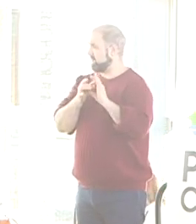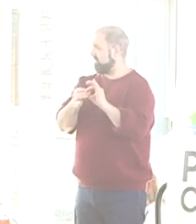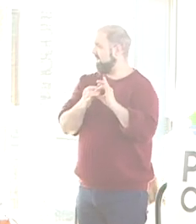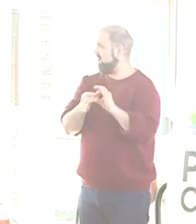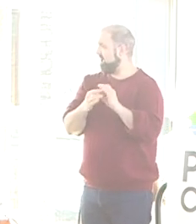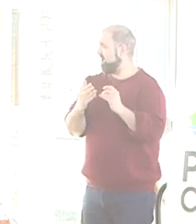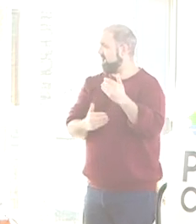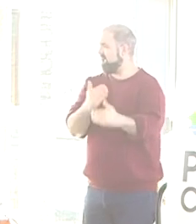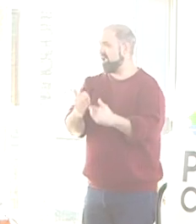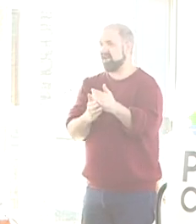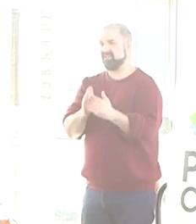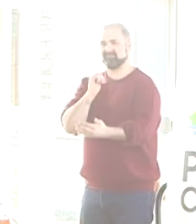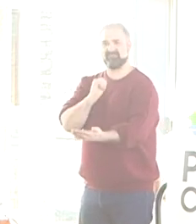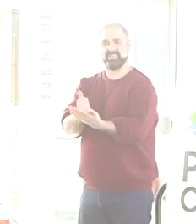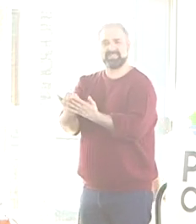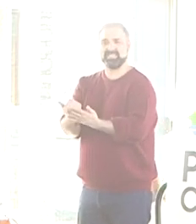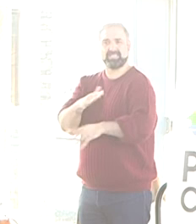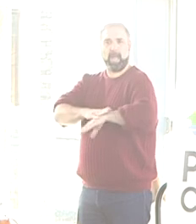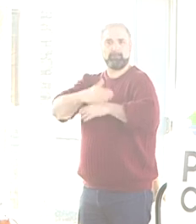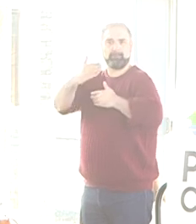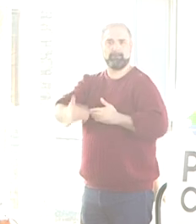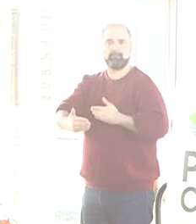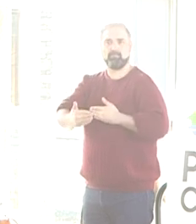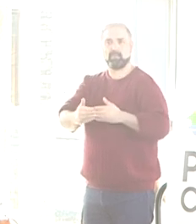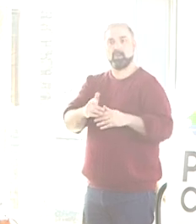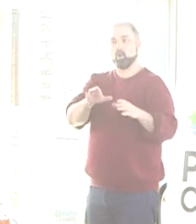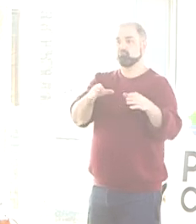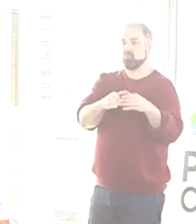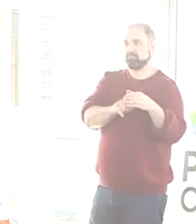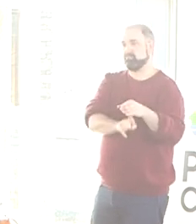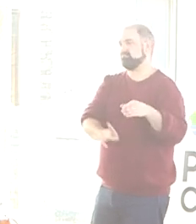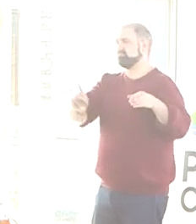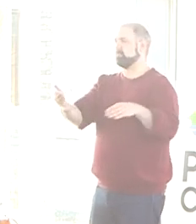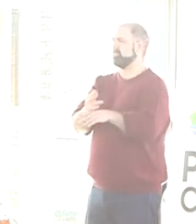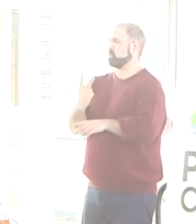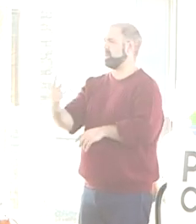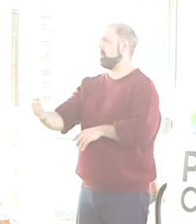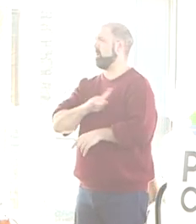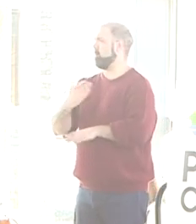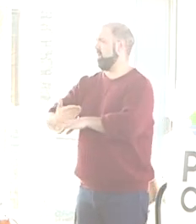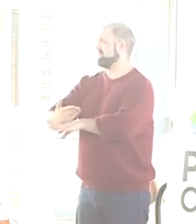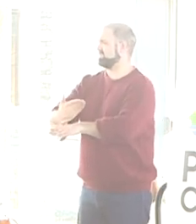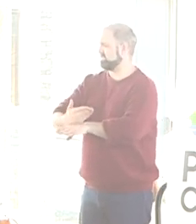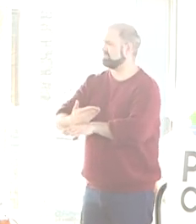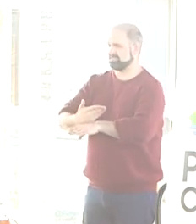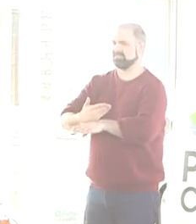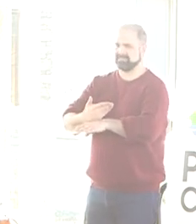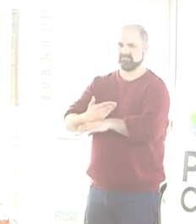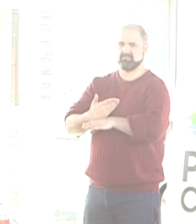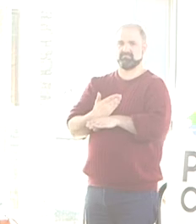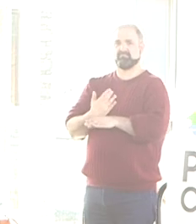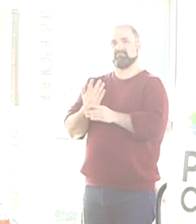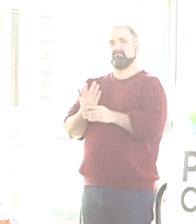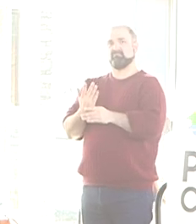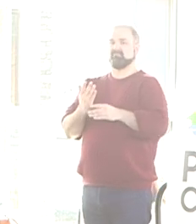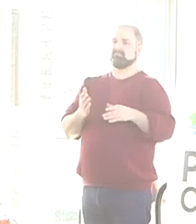was just a remarkable space. I left before I was 21 because I was working. And you had